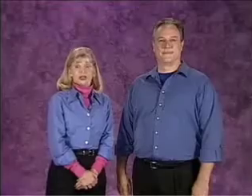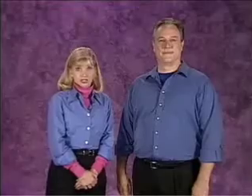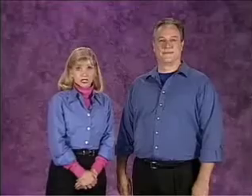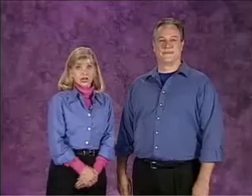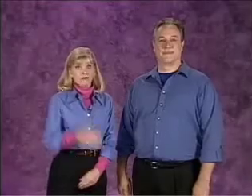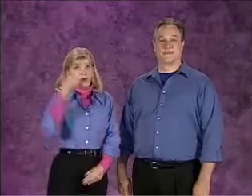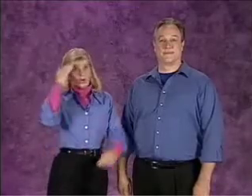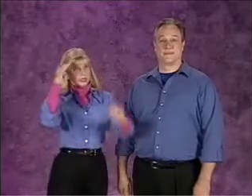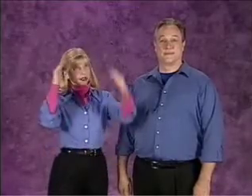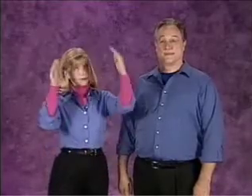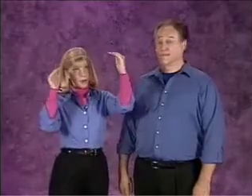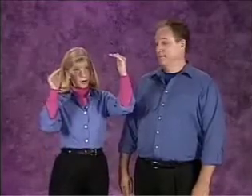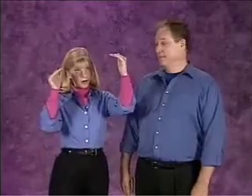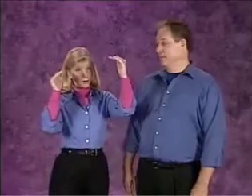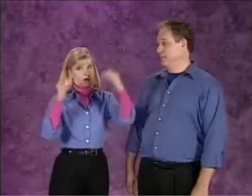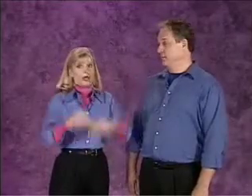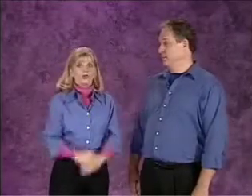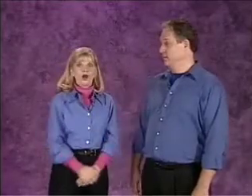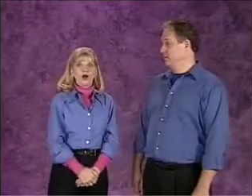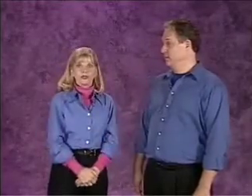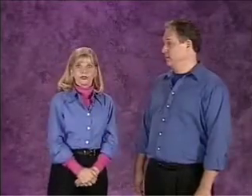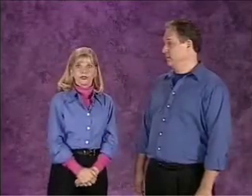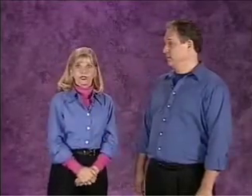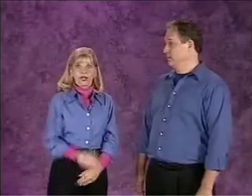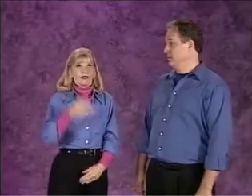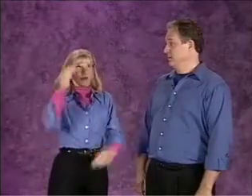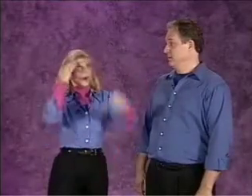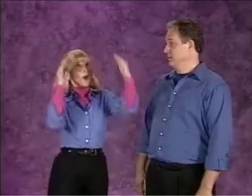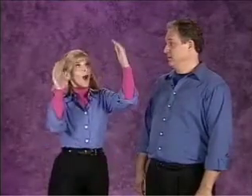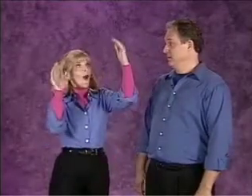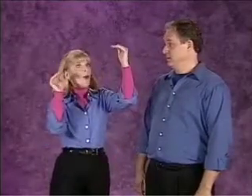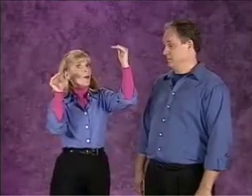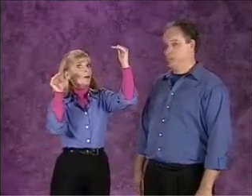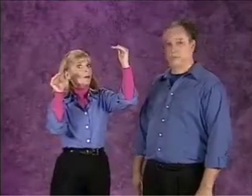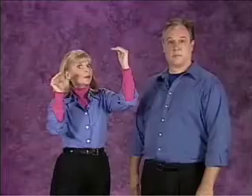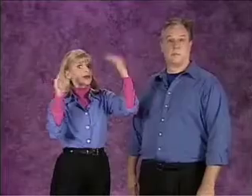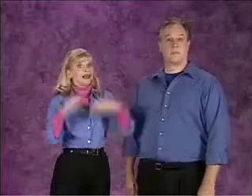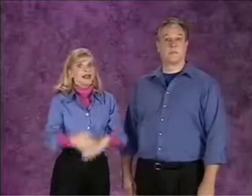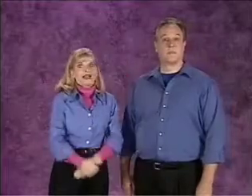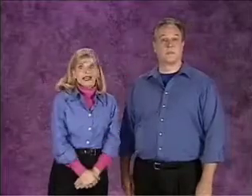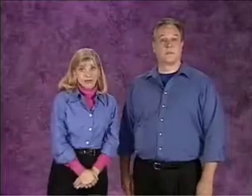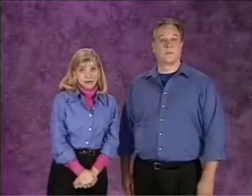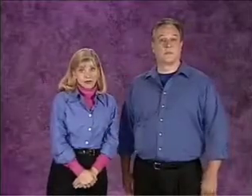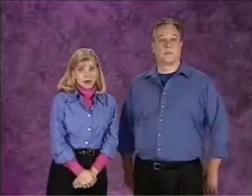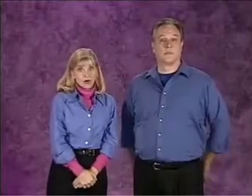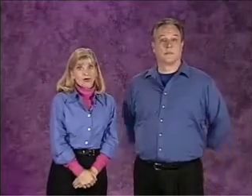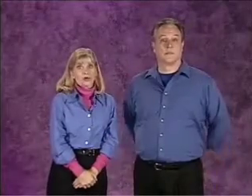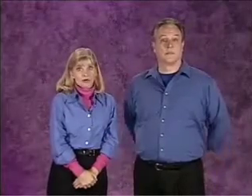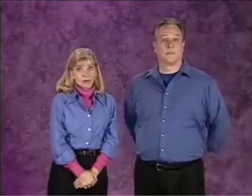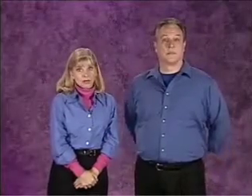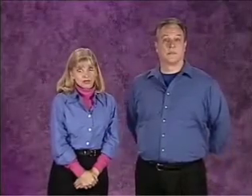The sign for expect is also the sign for hope, even though their meanings